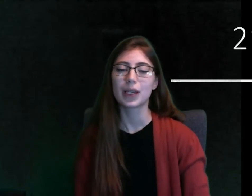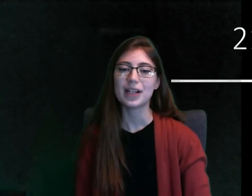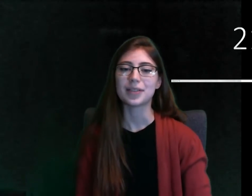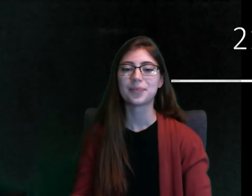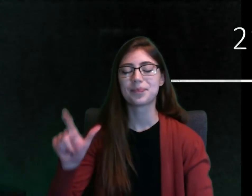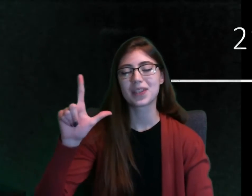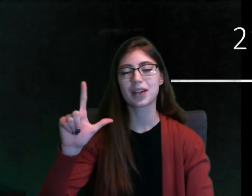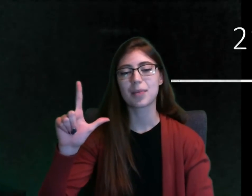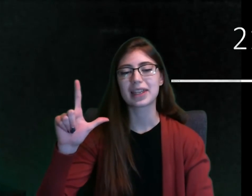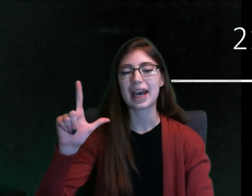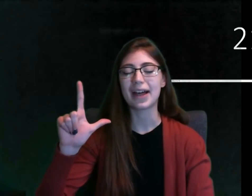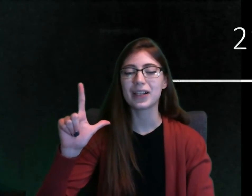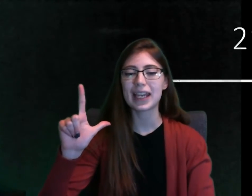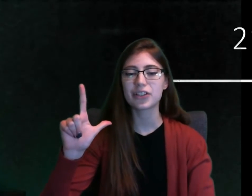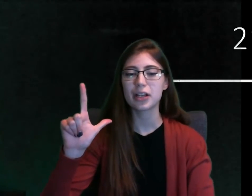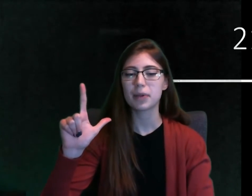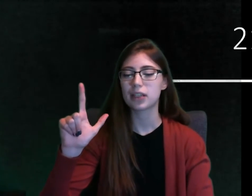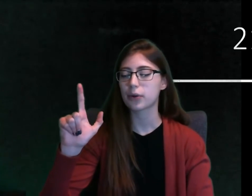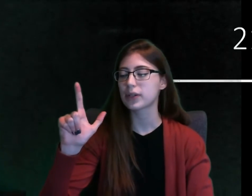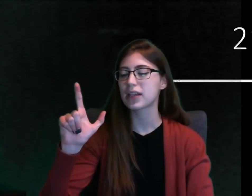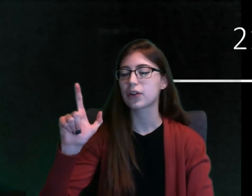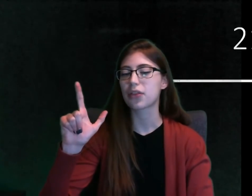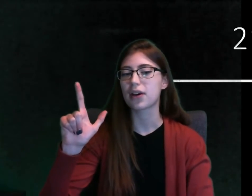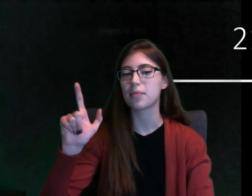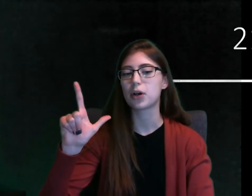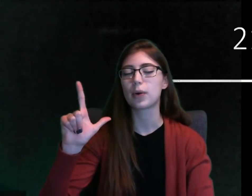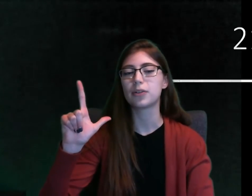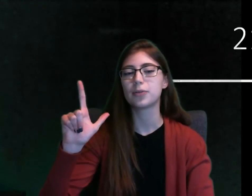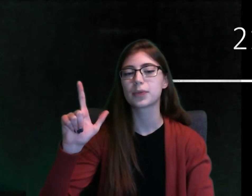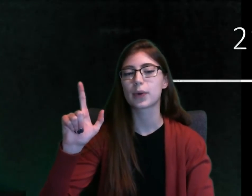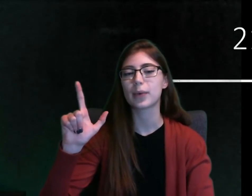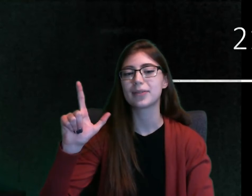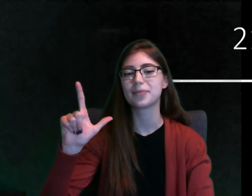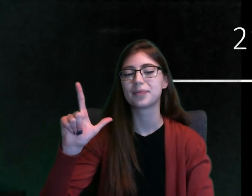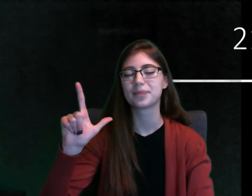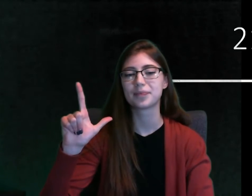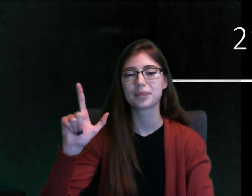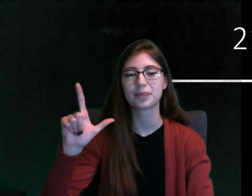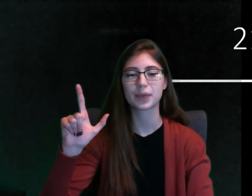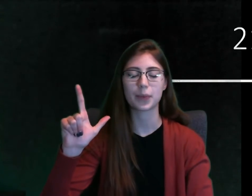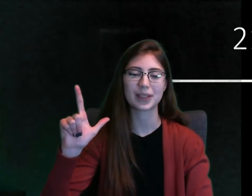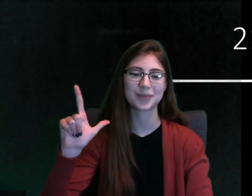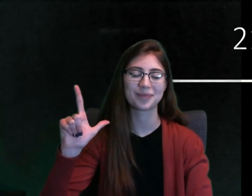21. You're going to make that L hand shape and you're going to give your thumb a wiggle. 21. 21.